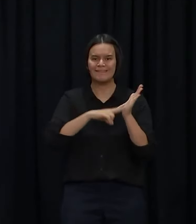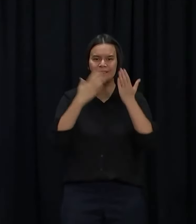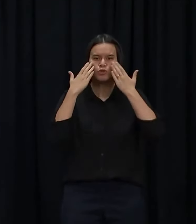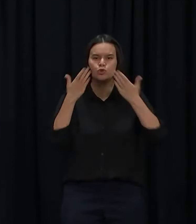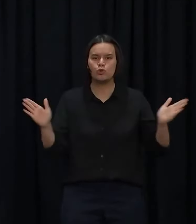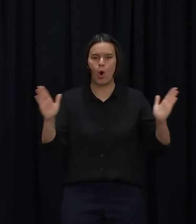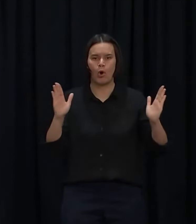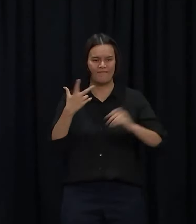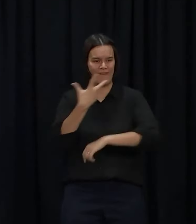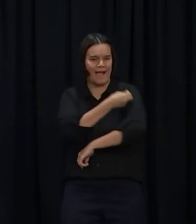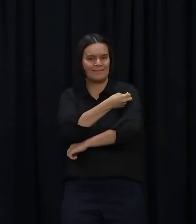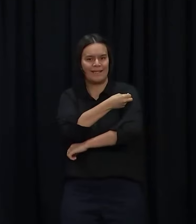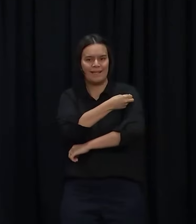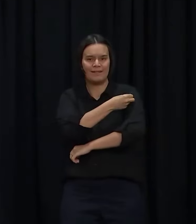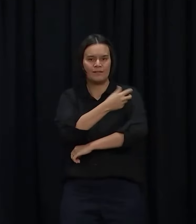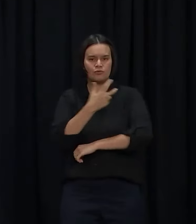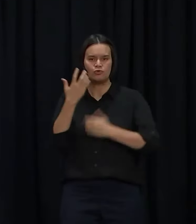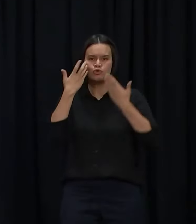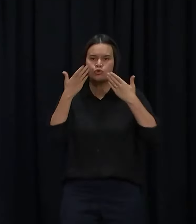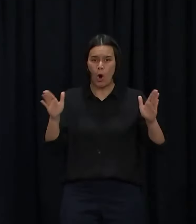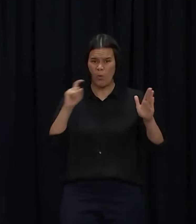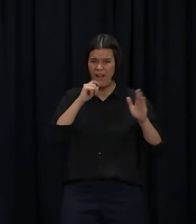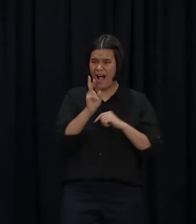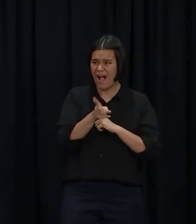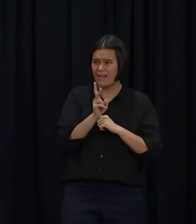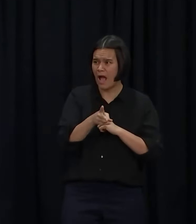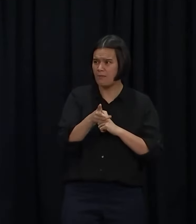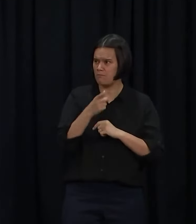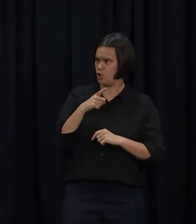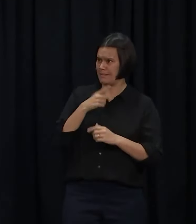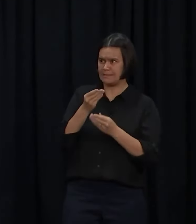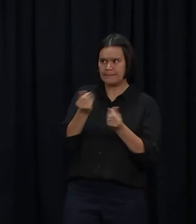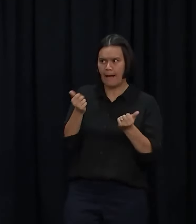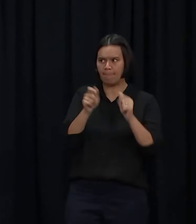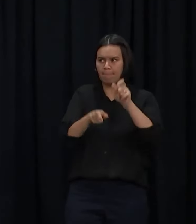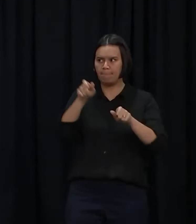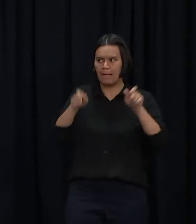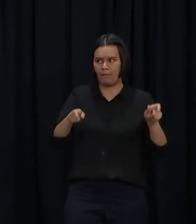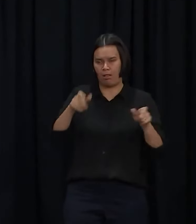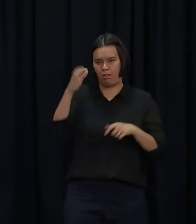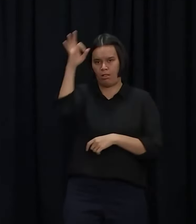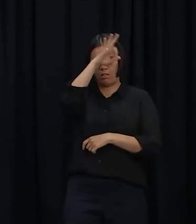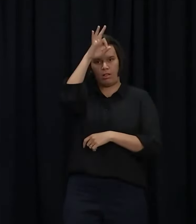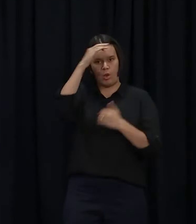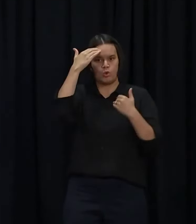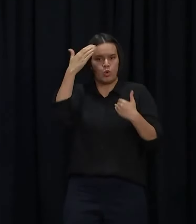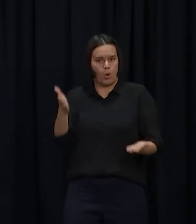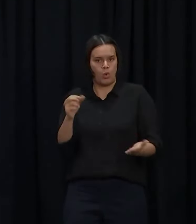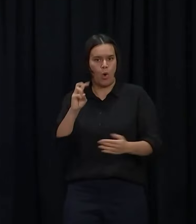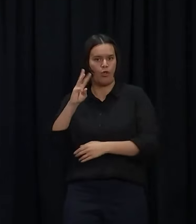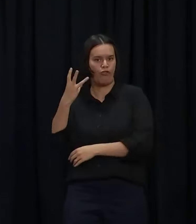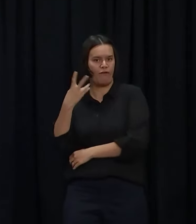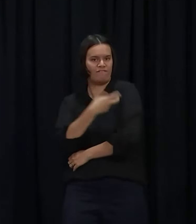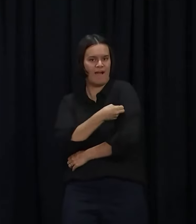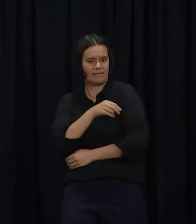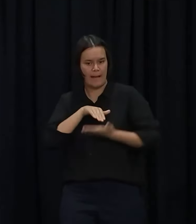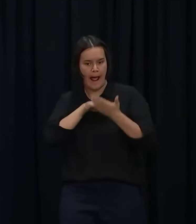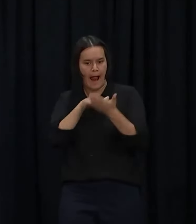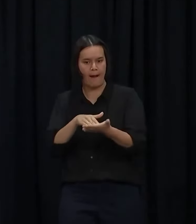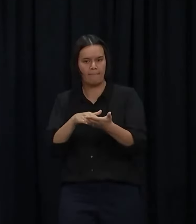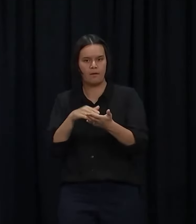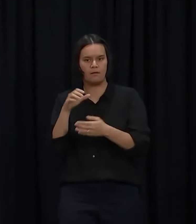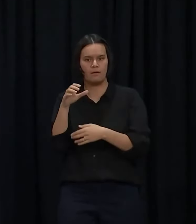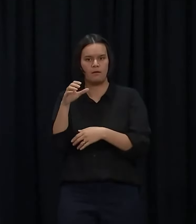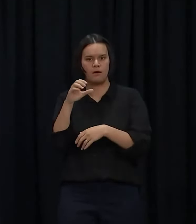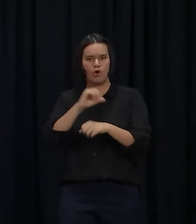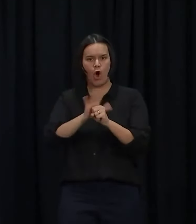Because from my experience, it's quite alarming how many people don't actually realise that the booster shot is what will protect you from Omicron. Well, you can certainly help us